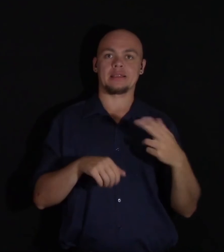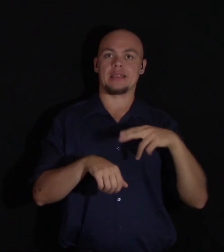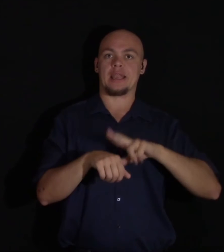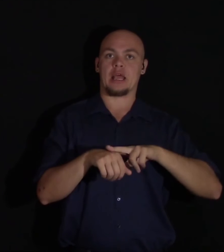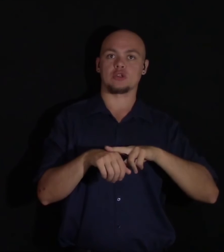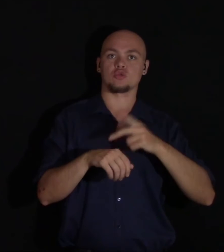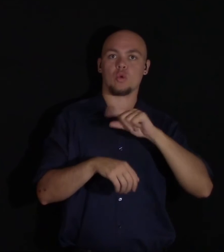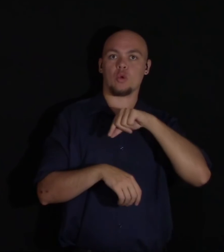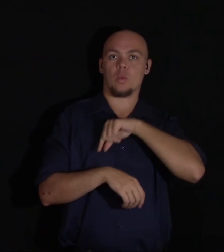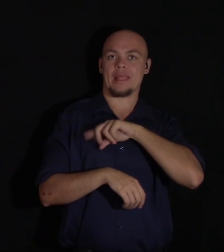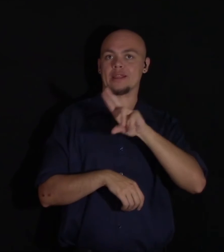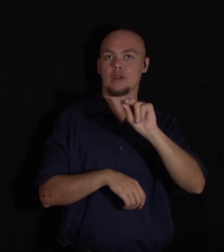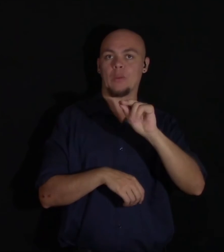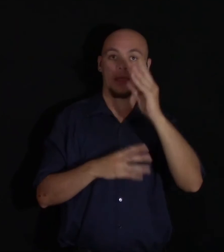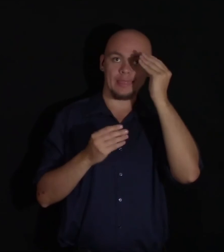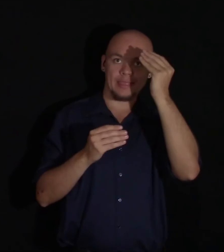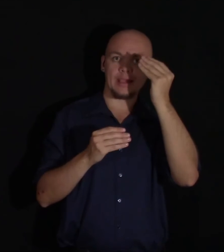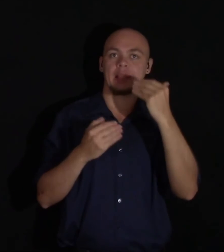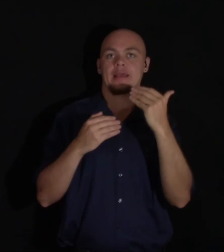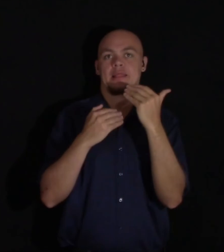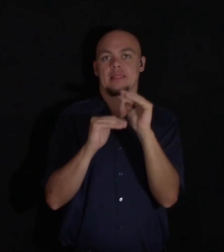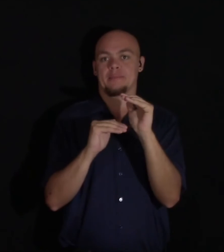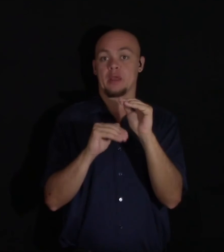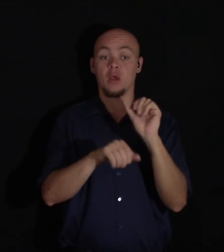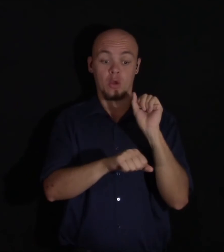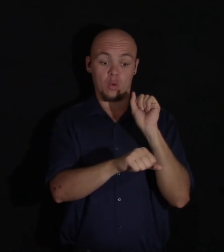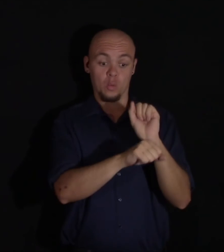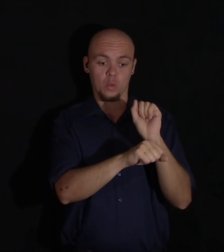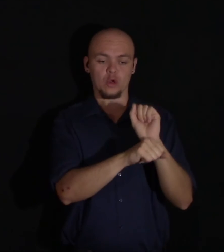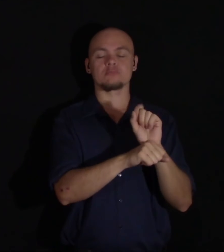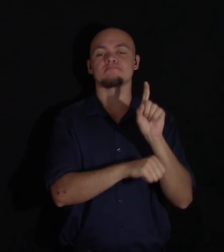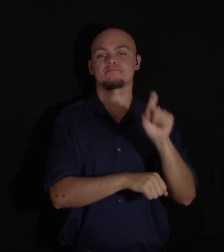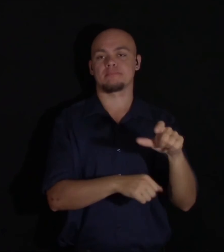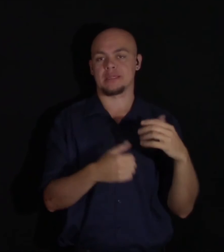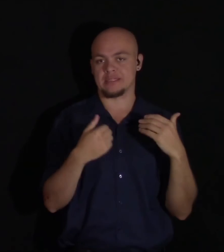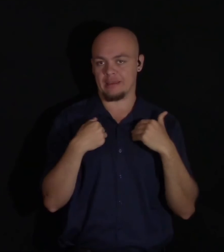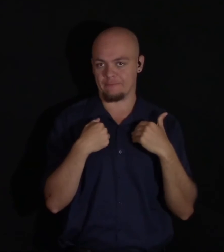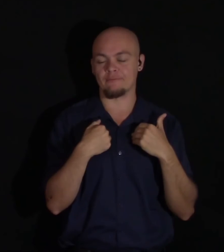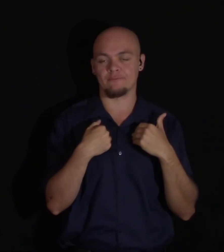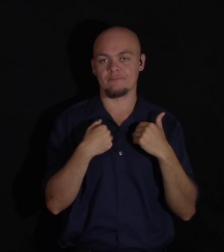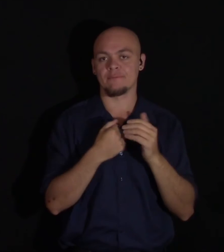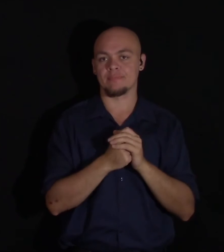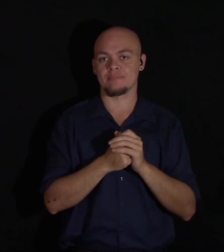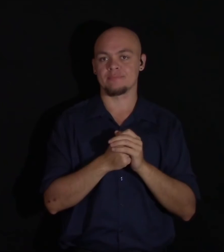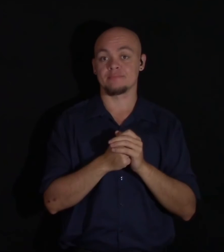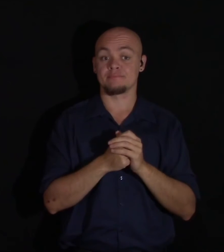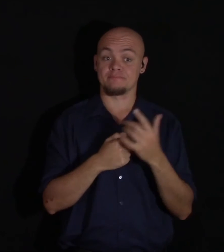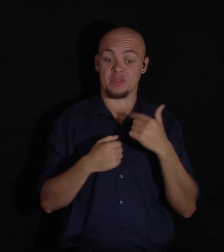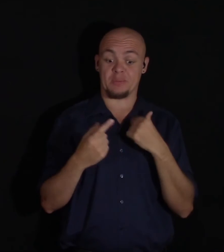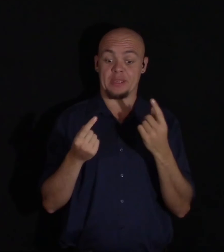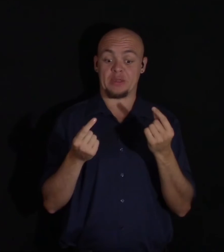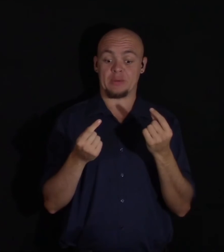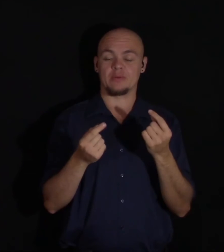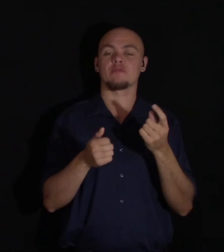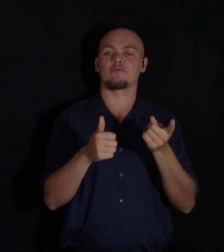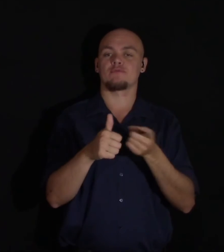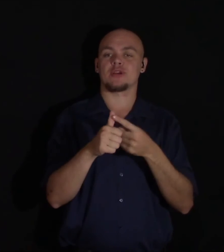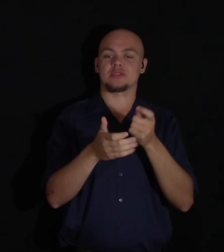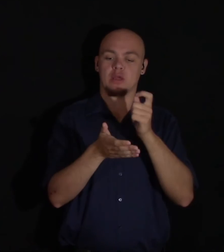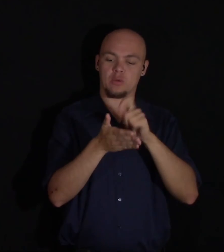so much. Work needs to be done. So that's what I did. I started